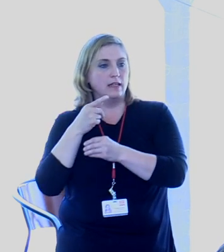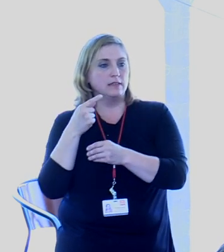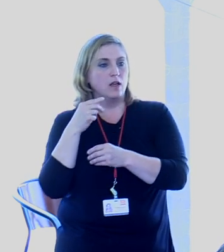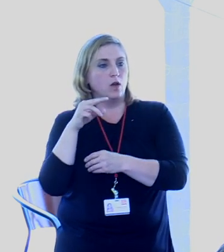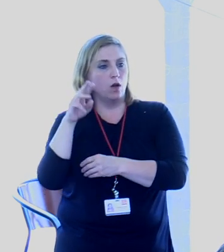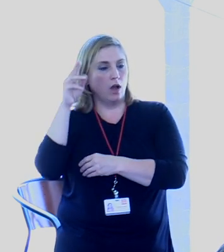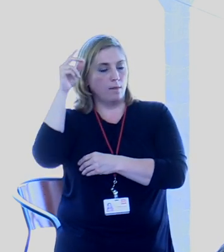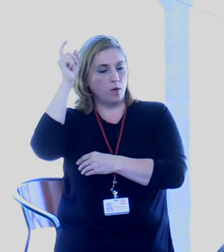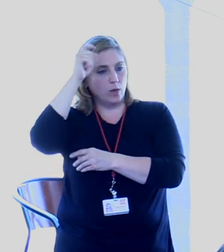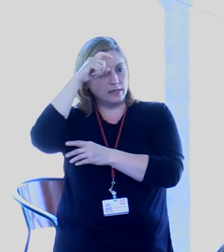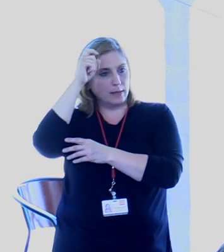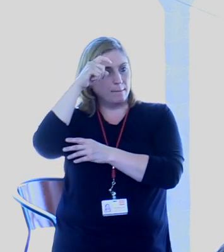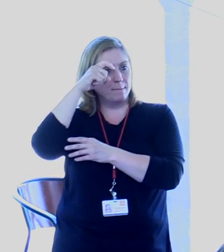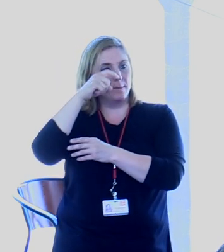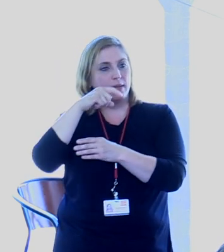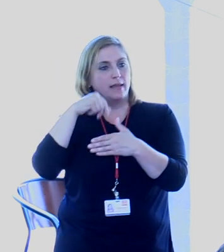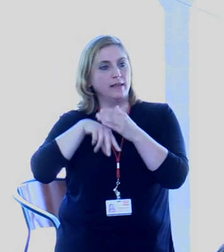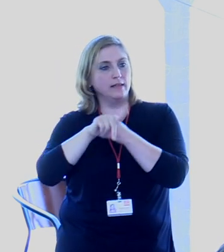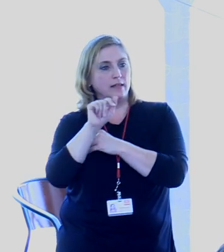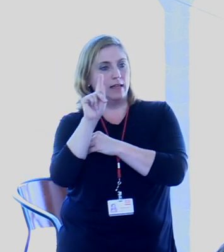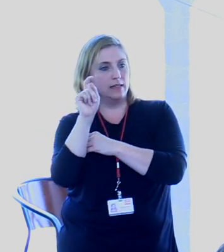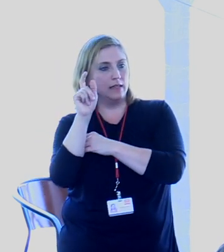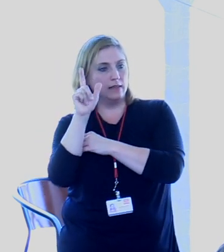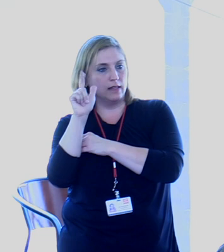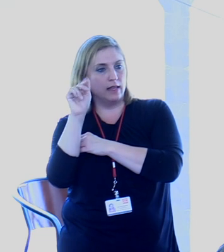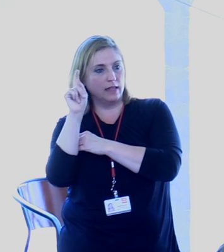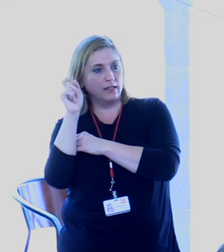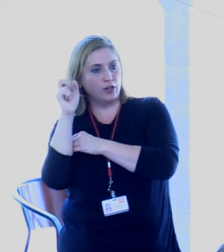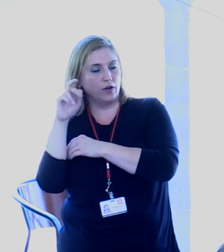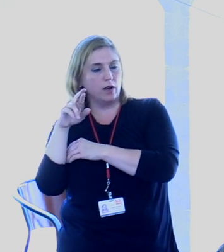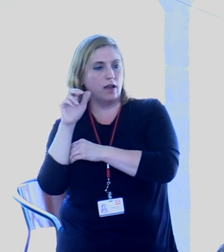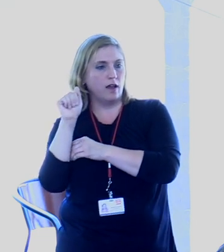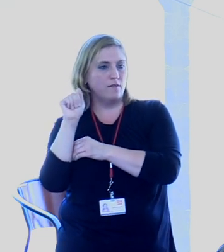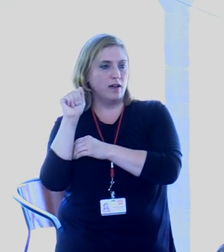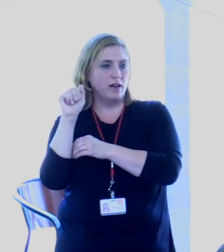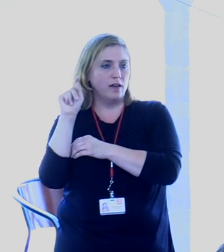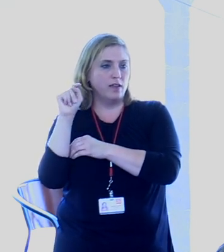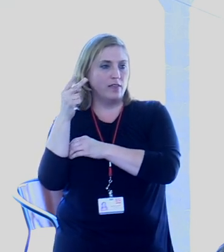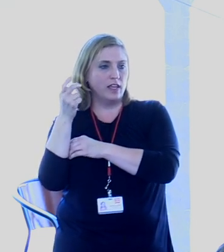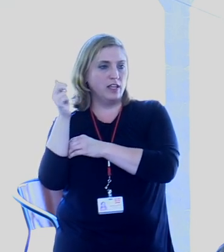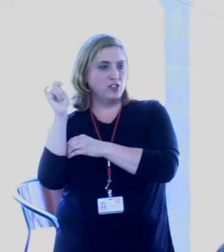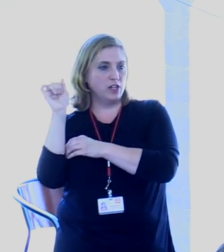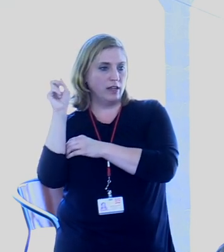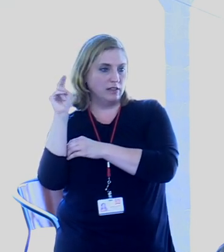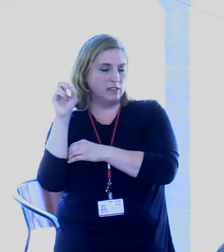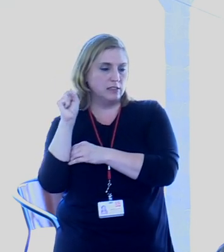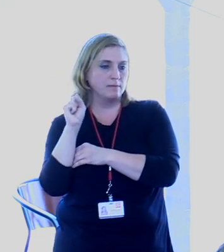to the Ephesians in which he coins a term. It doesn't exist in Greek until he writes it,